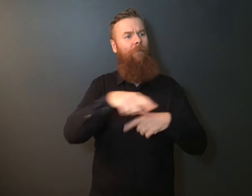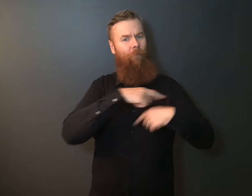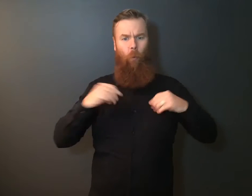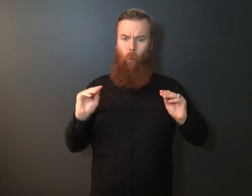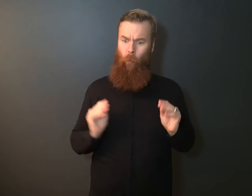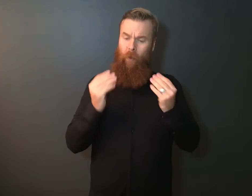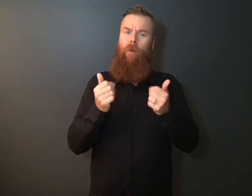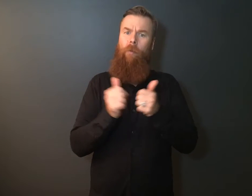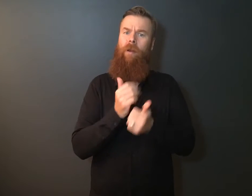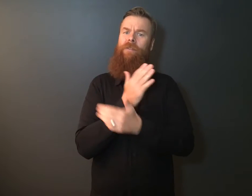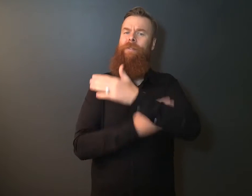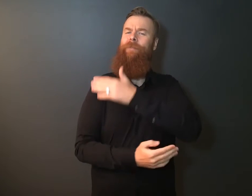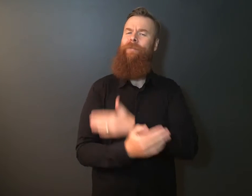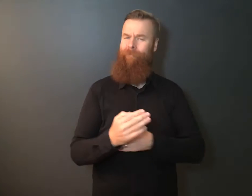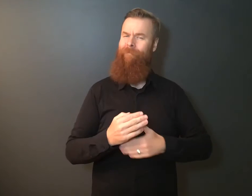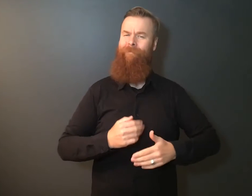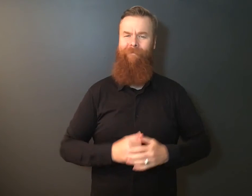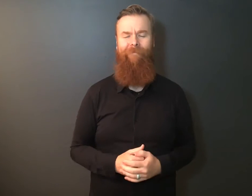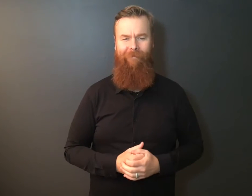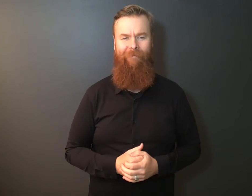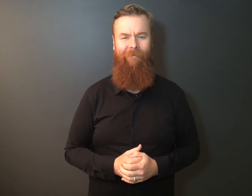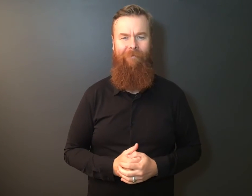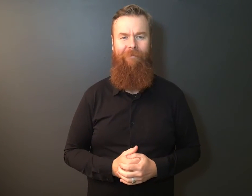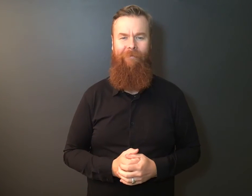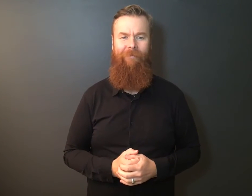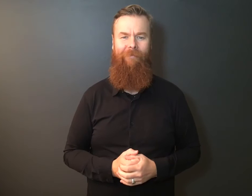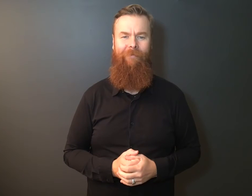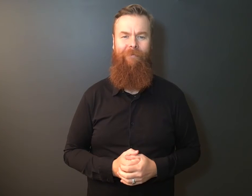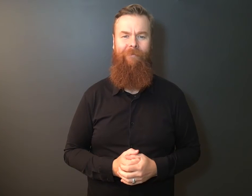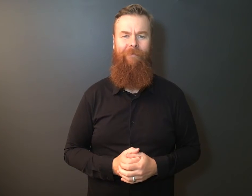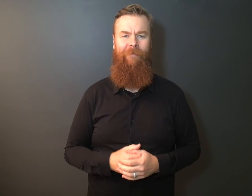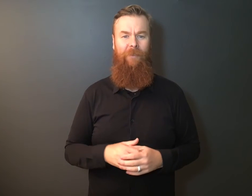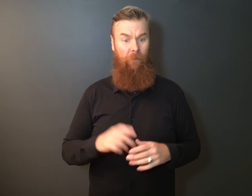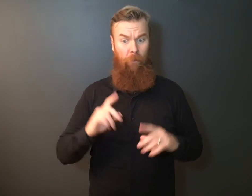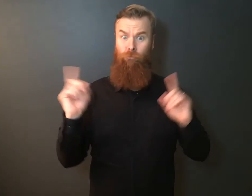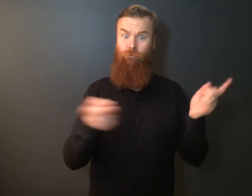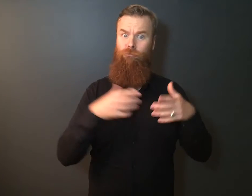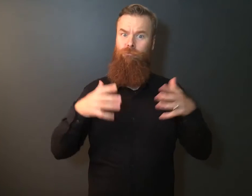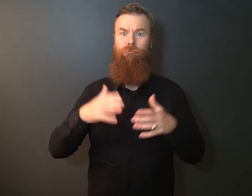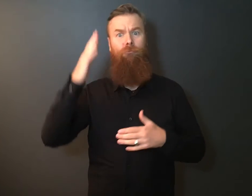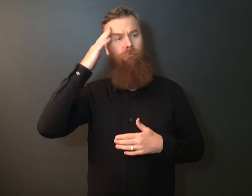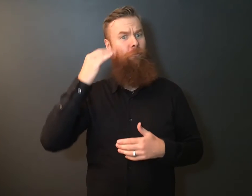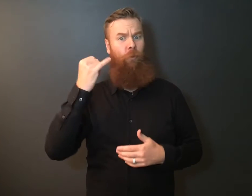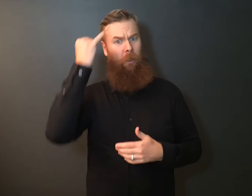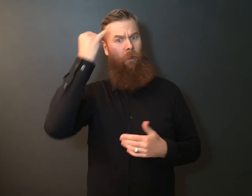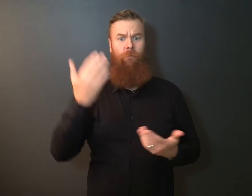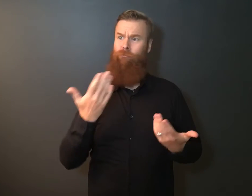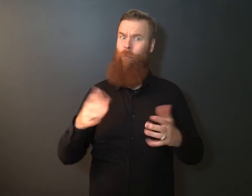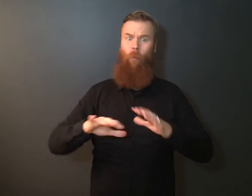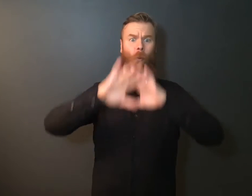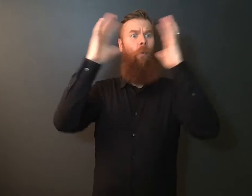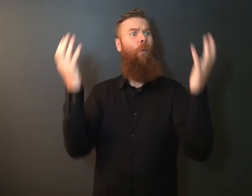So we decided that it was great, of course, to have this global event for us and by us